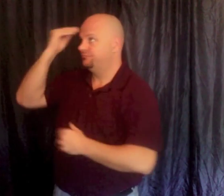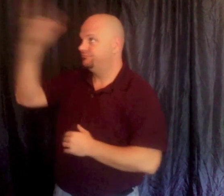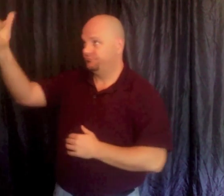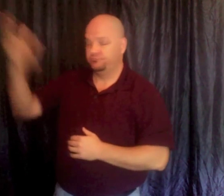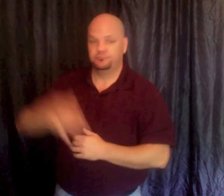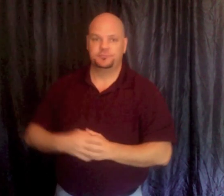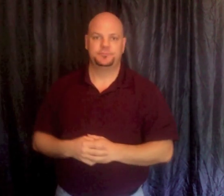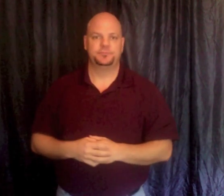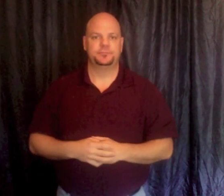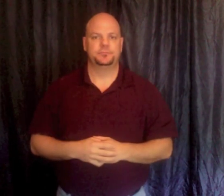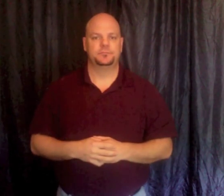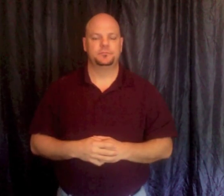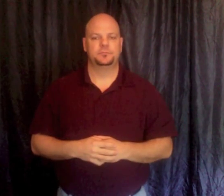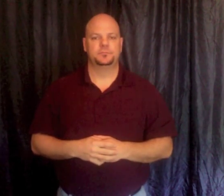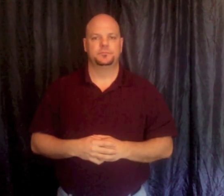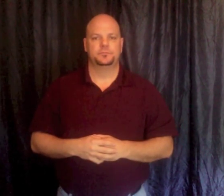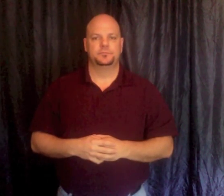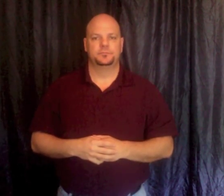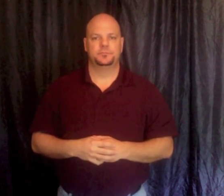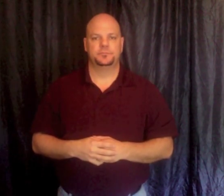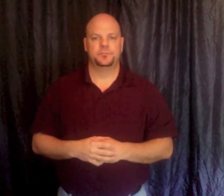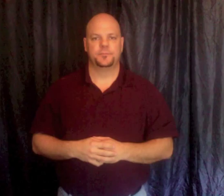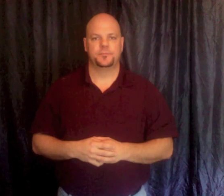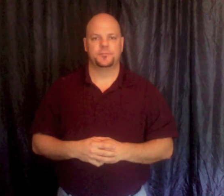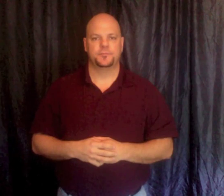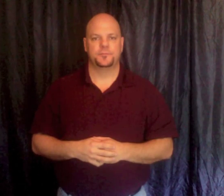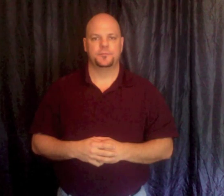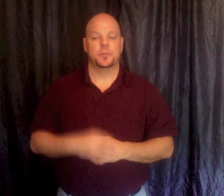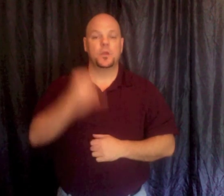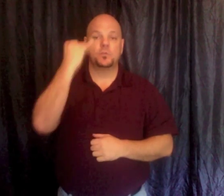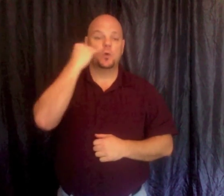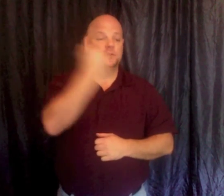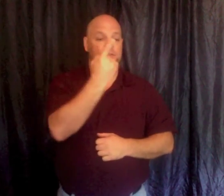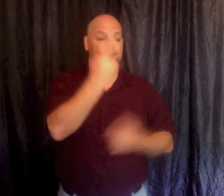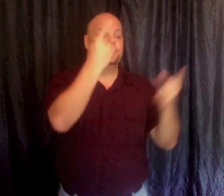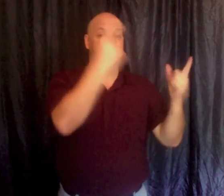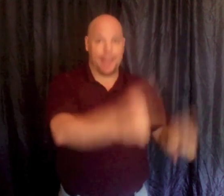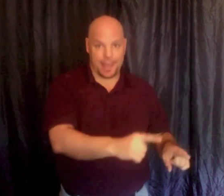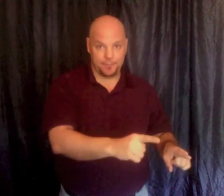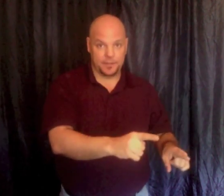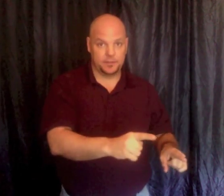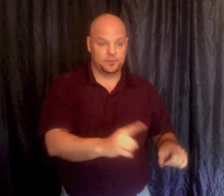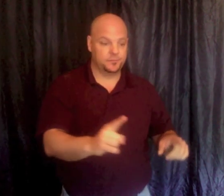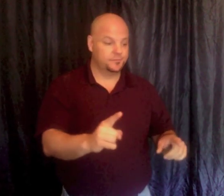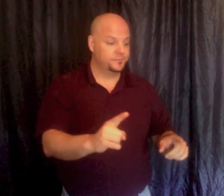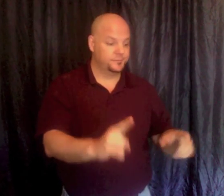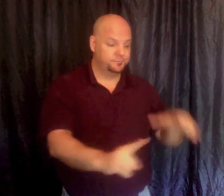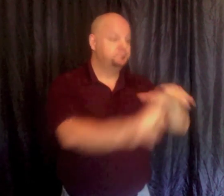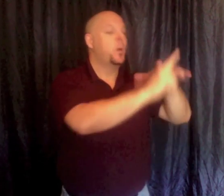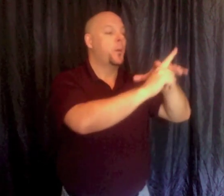what's happening is hindering you from interpreting,